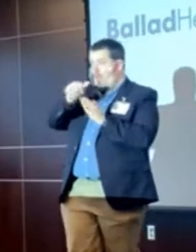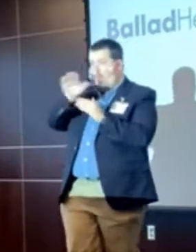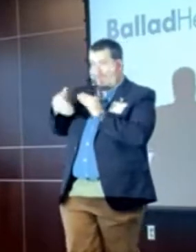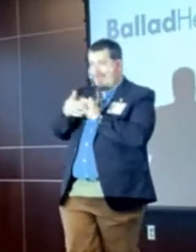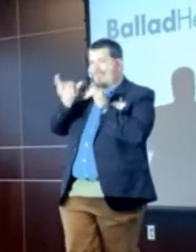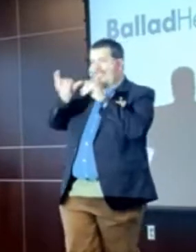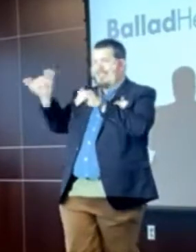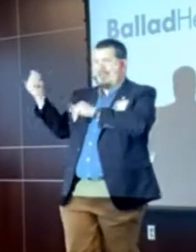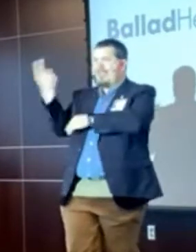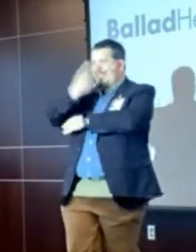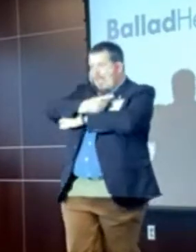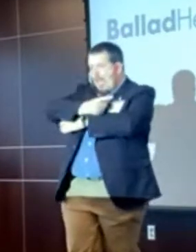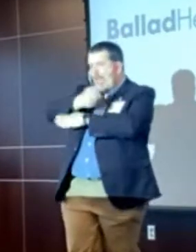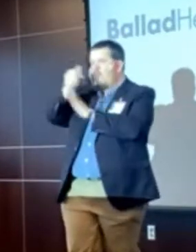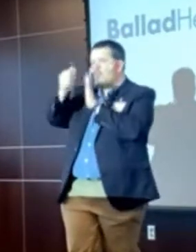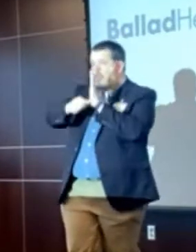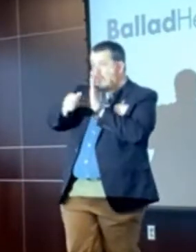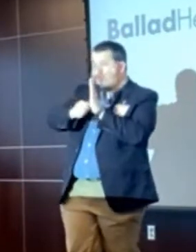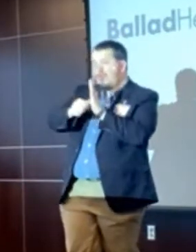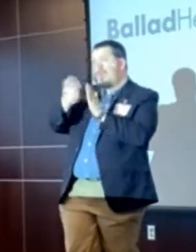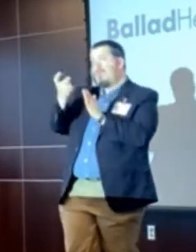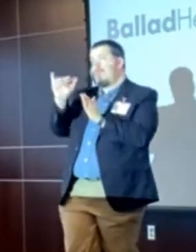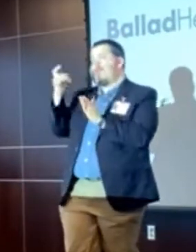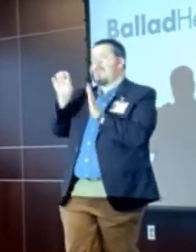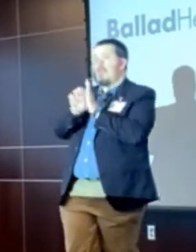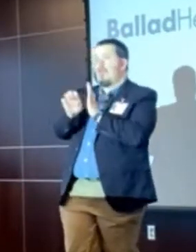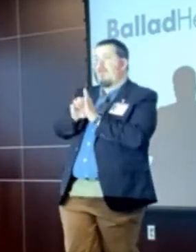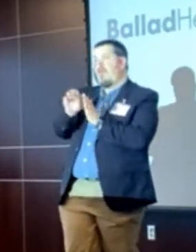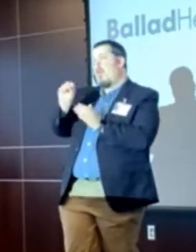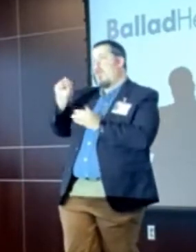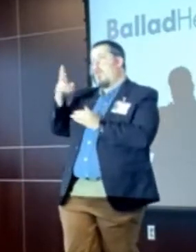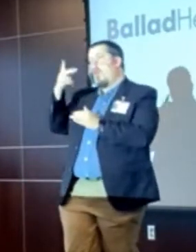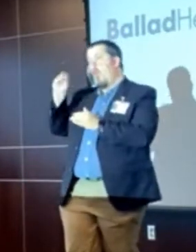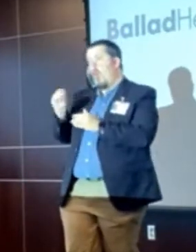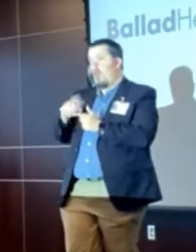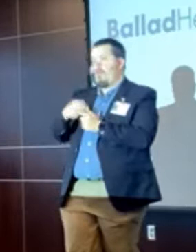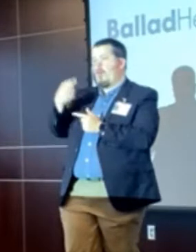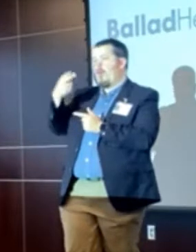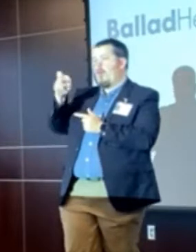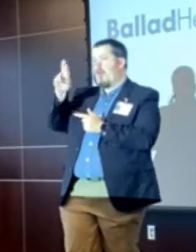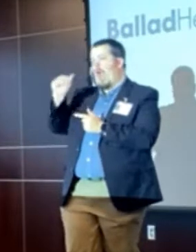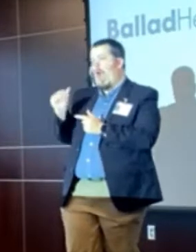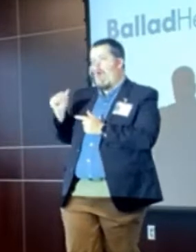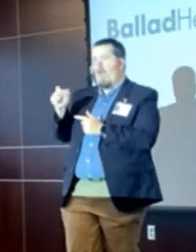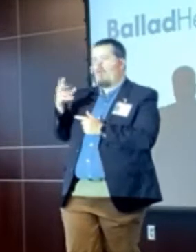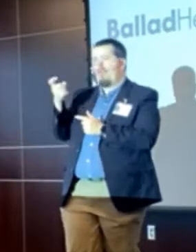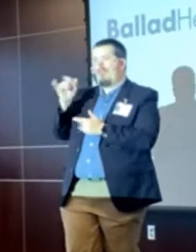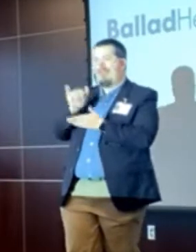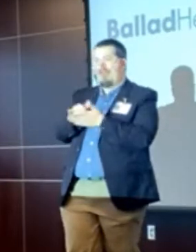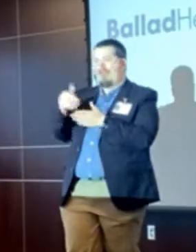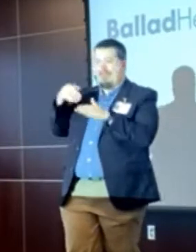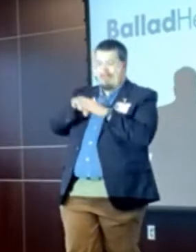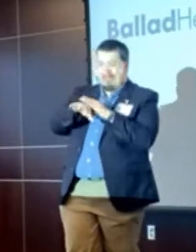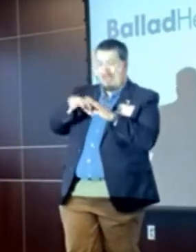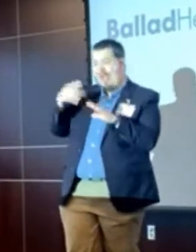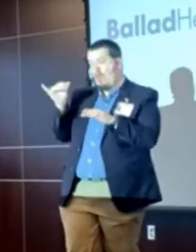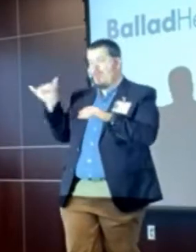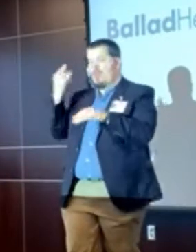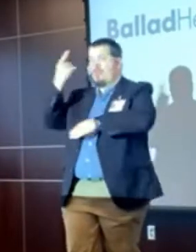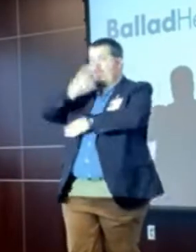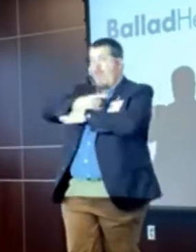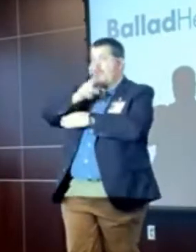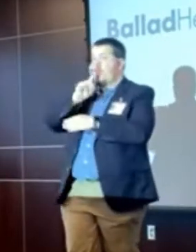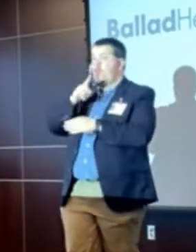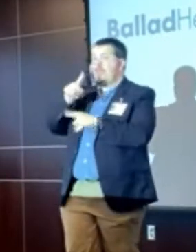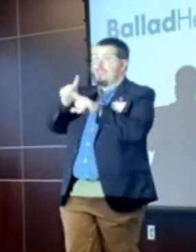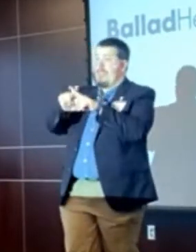they're the same day type of a case. That'd be something like an orthopedic case or a hernia repair, something like that, that would be in and out the same day. And